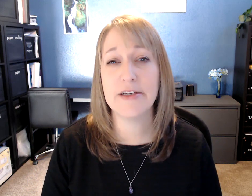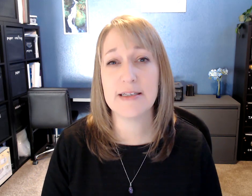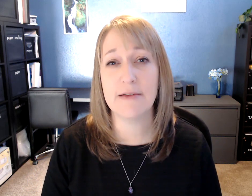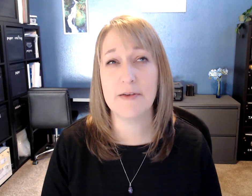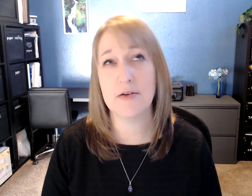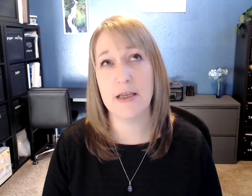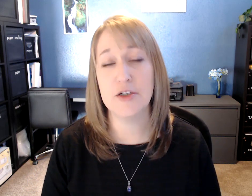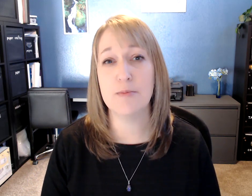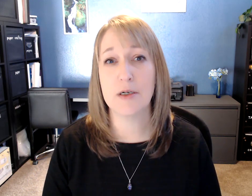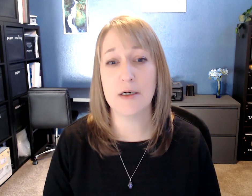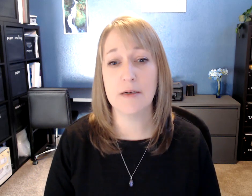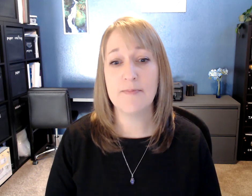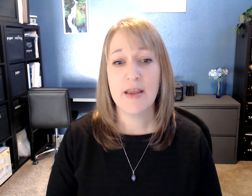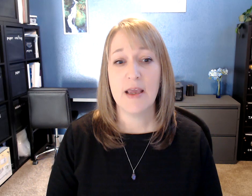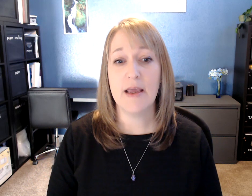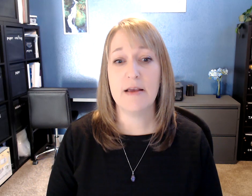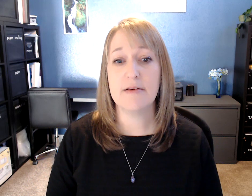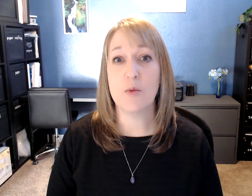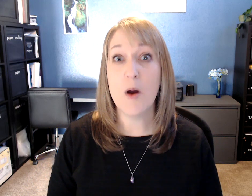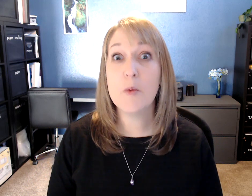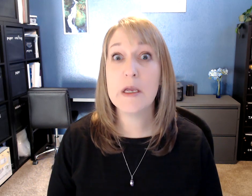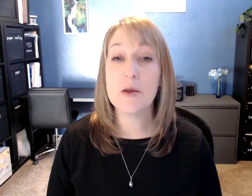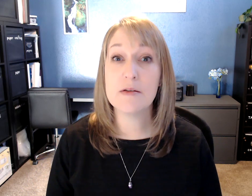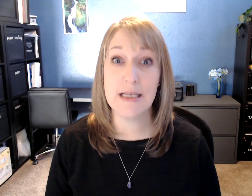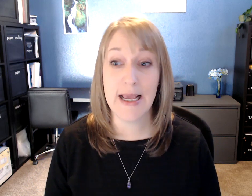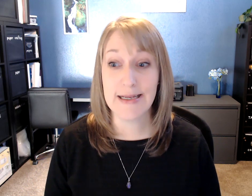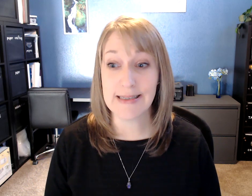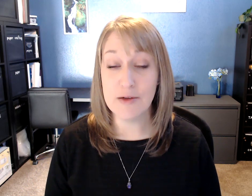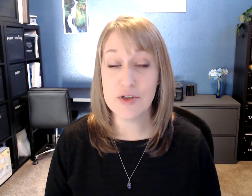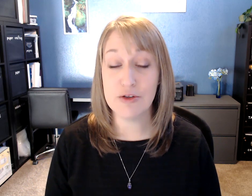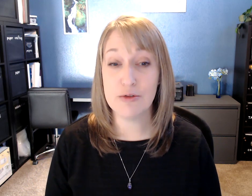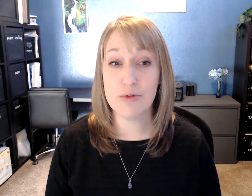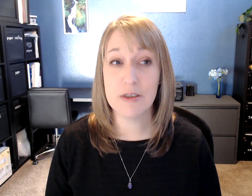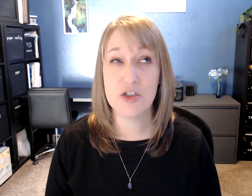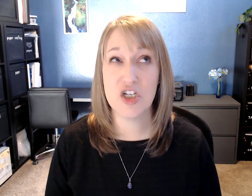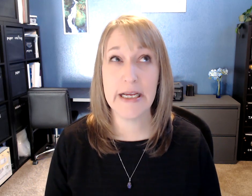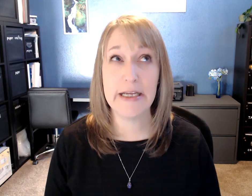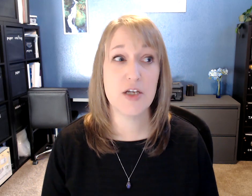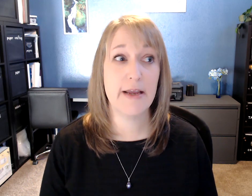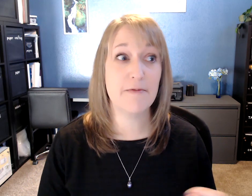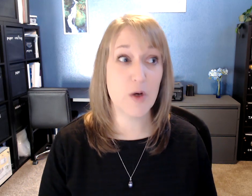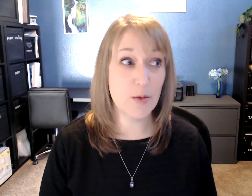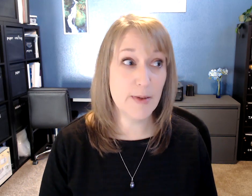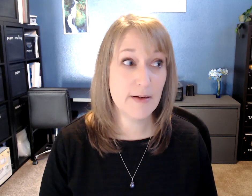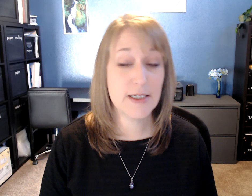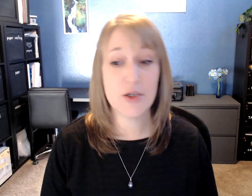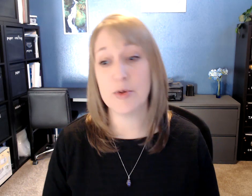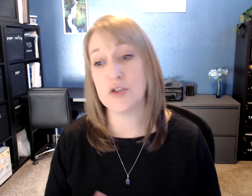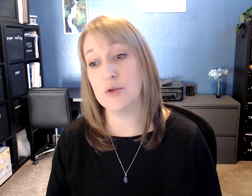agent suffix or the agent marker is what we use in ASL to change a verb into the person who